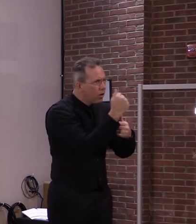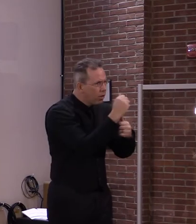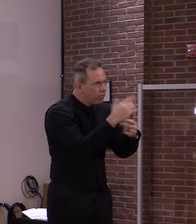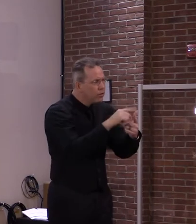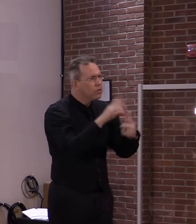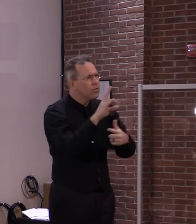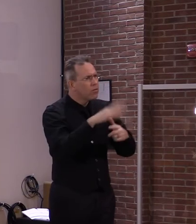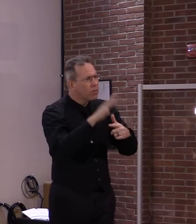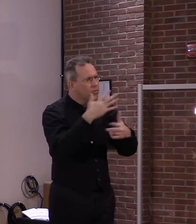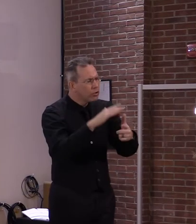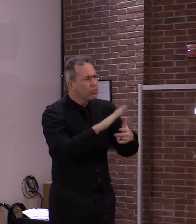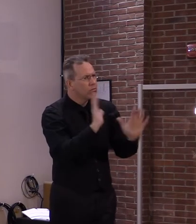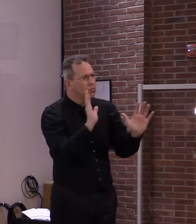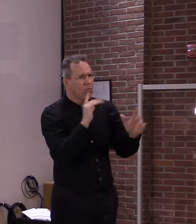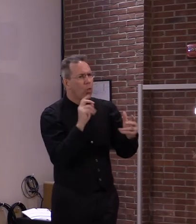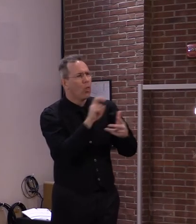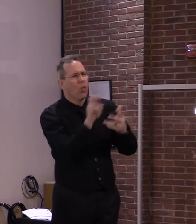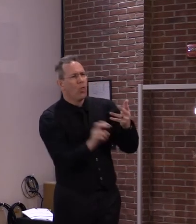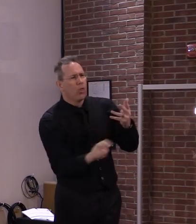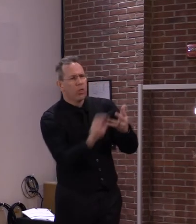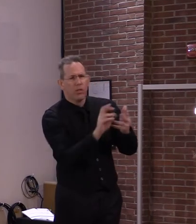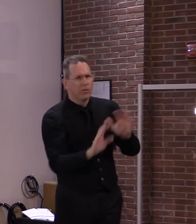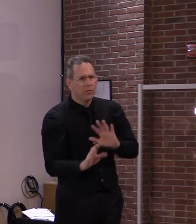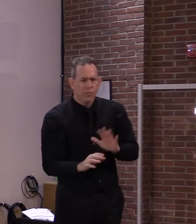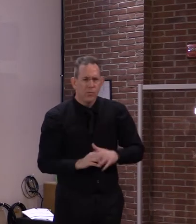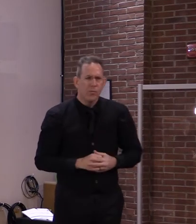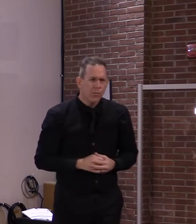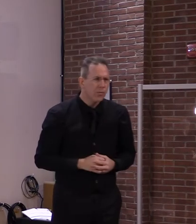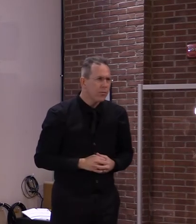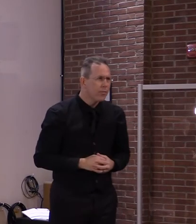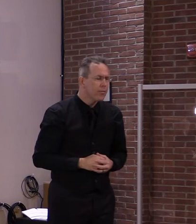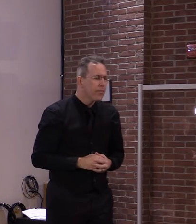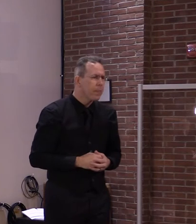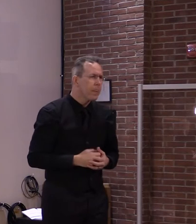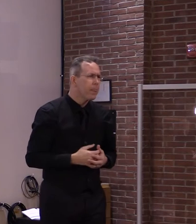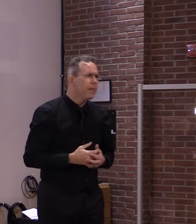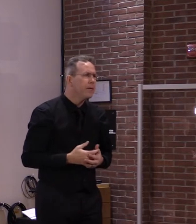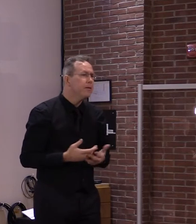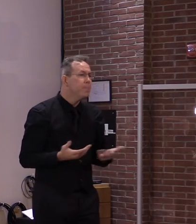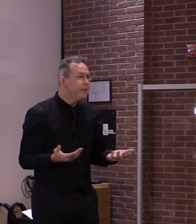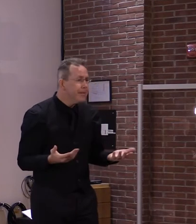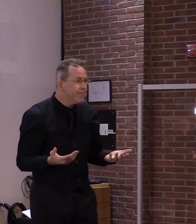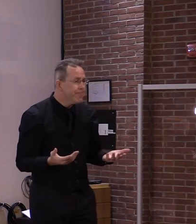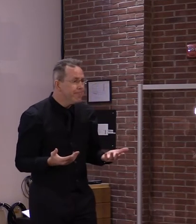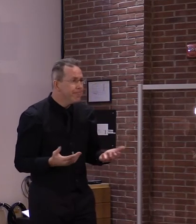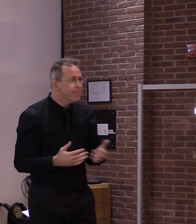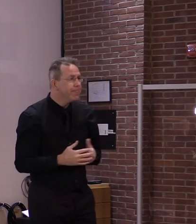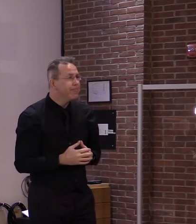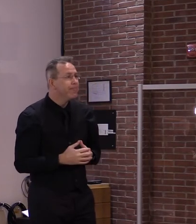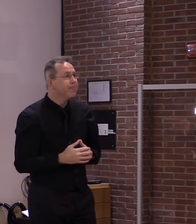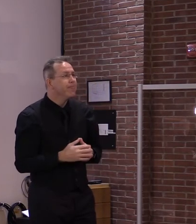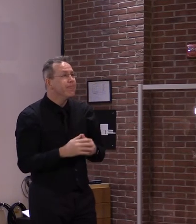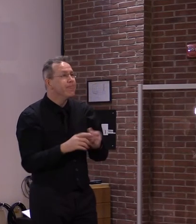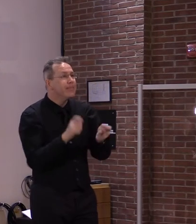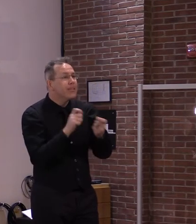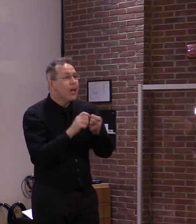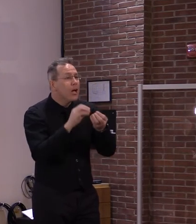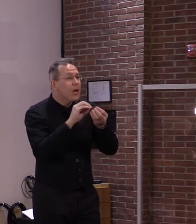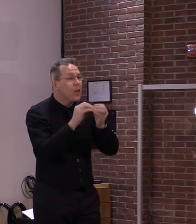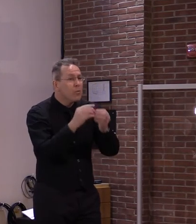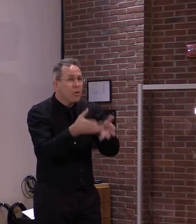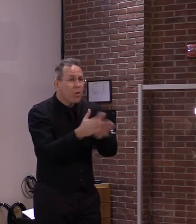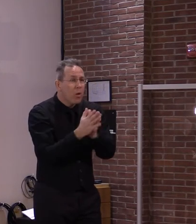that they shouldn't be doing that um but i don't i don't know if i have a number i will uh i will double